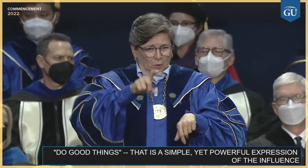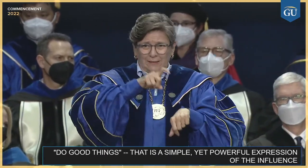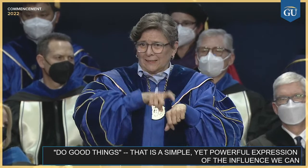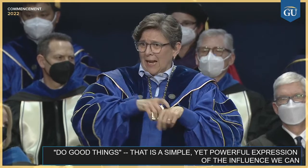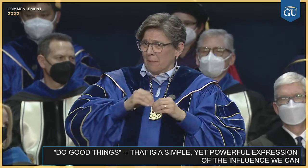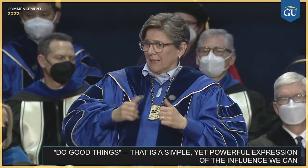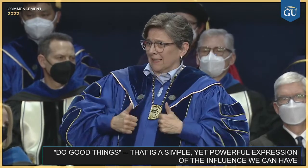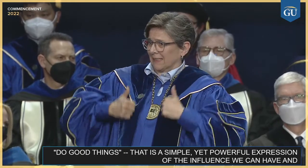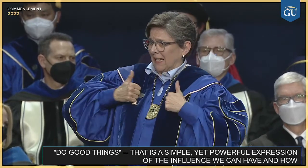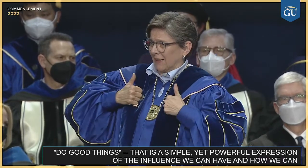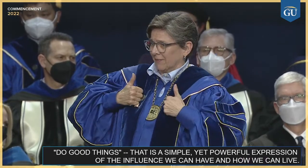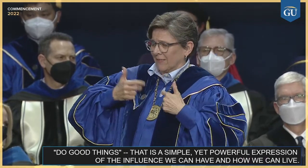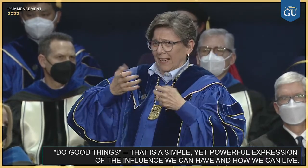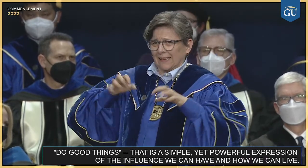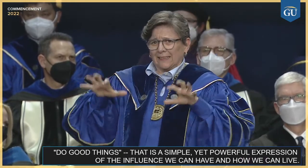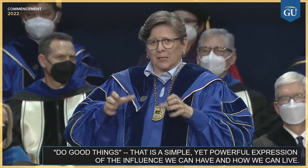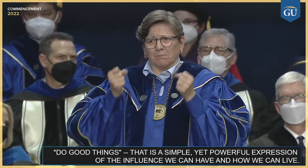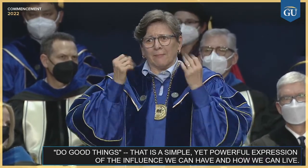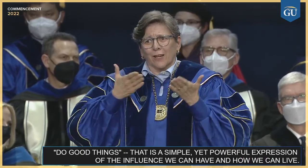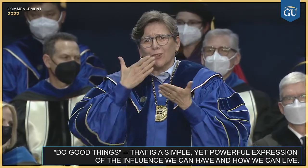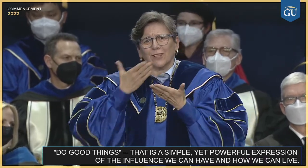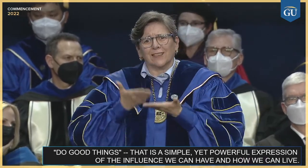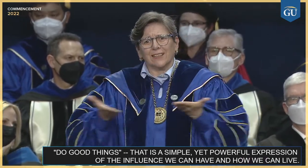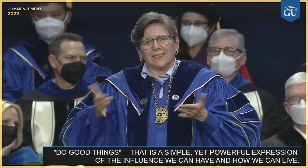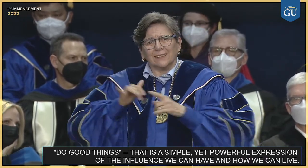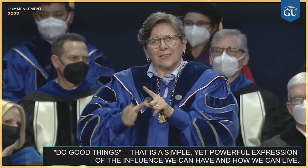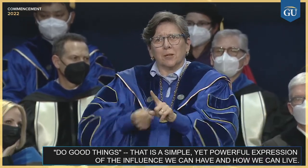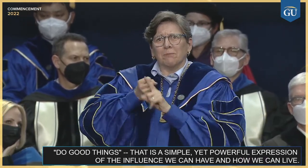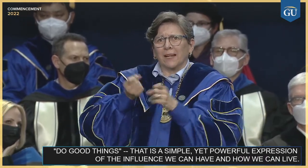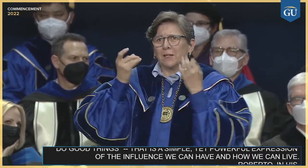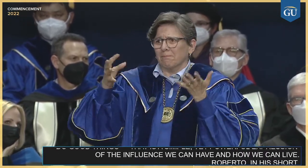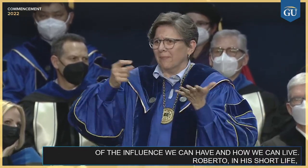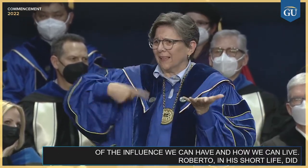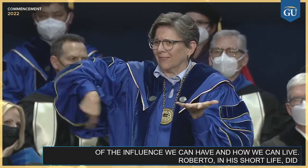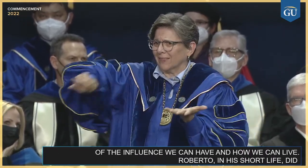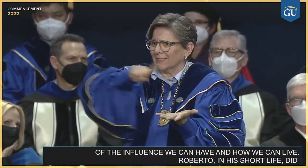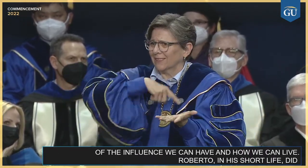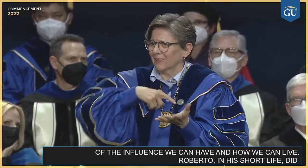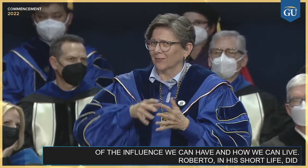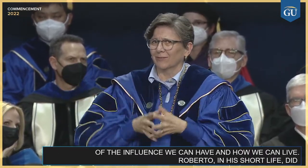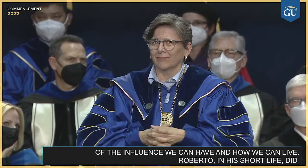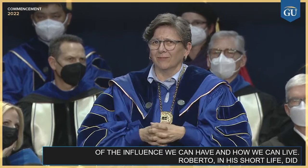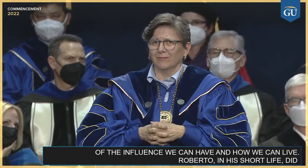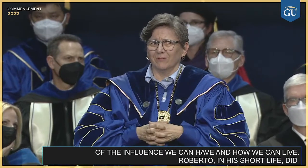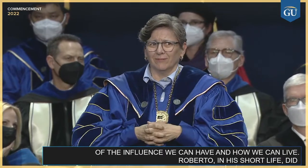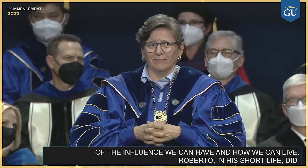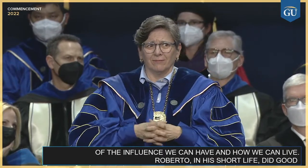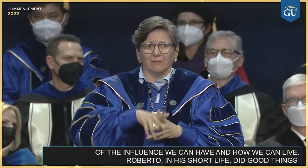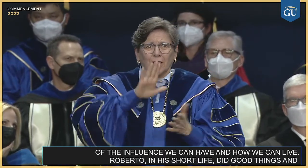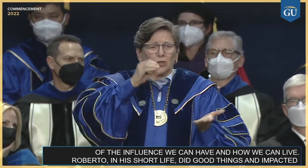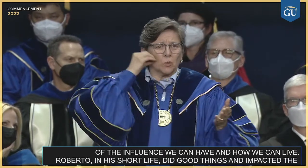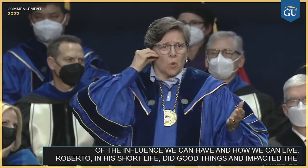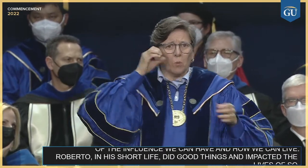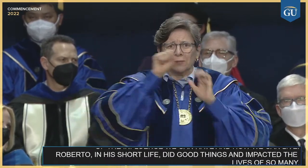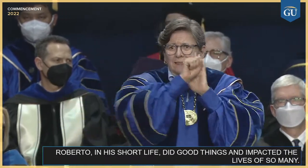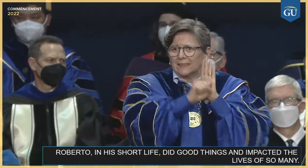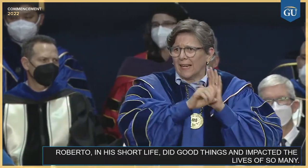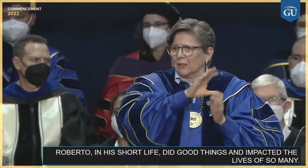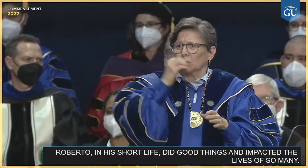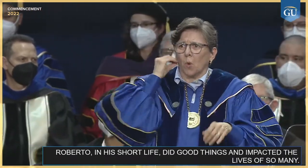Roberto, in his short life, did good things and impacted the lives of so many. In